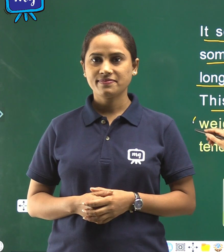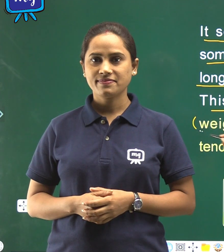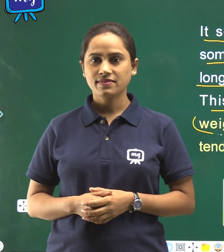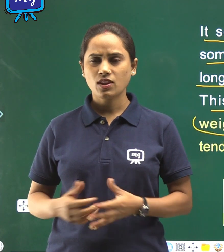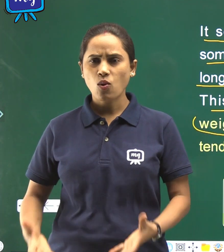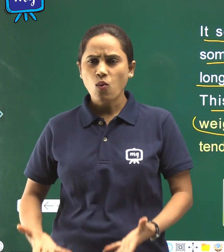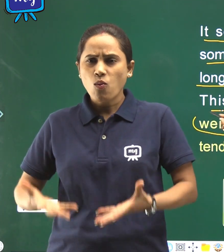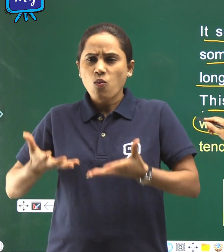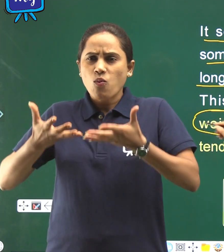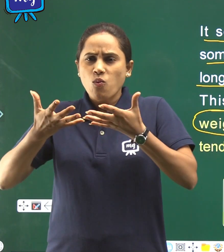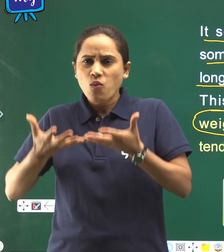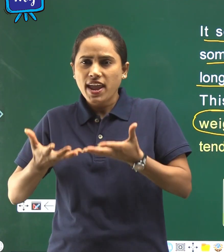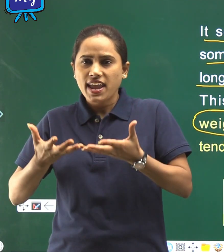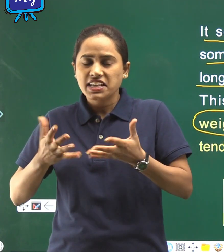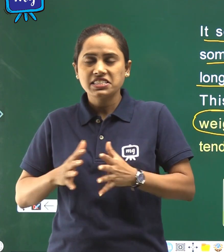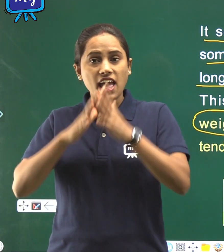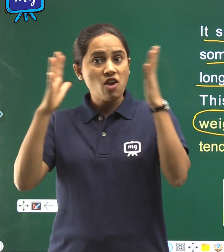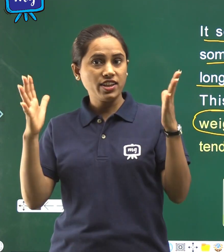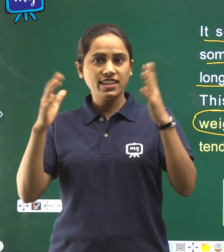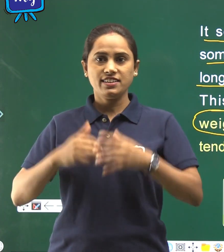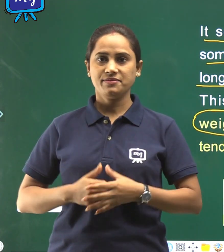weighs heavily